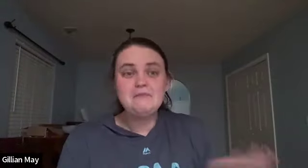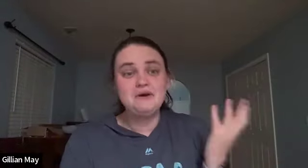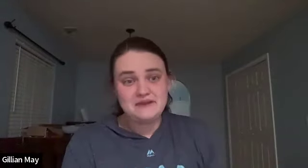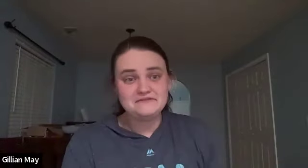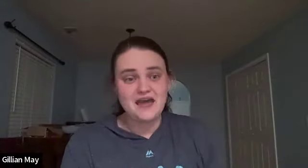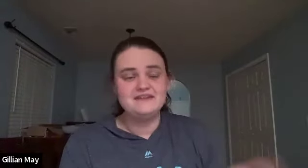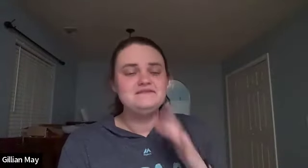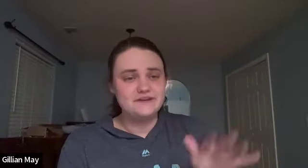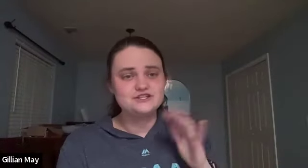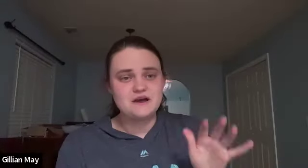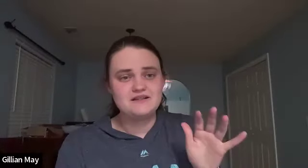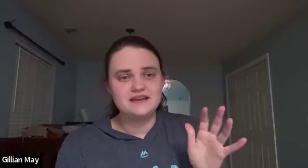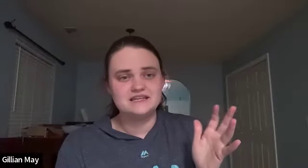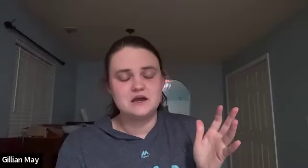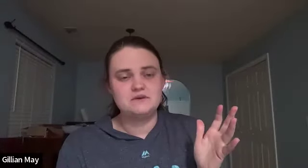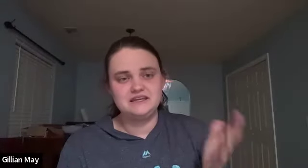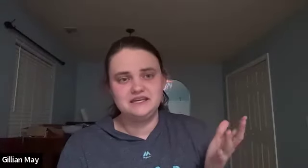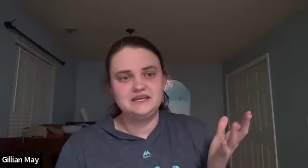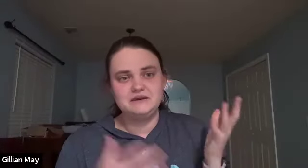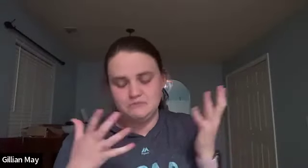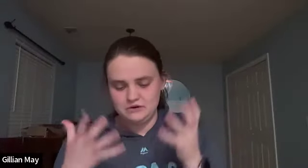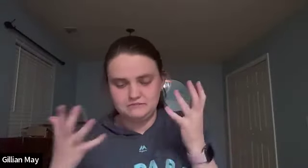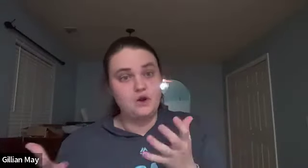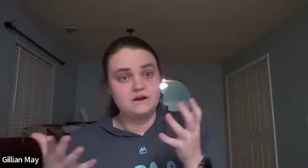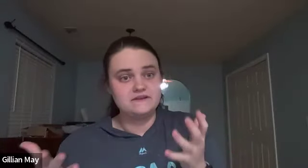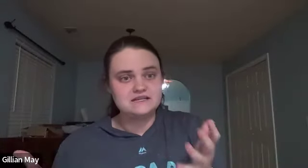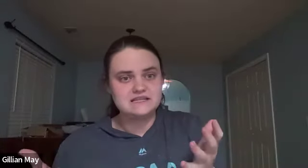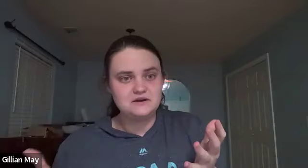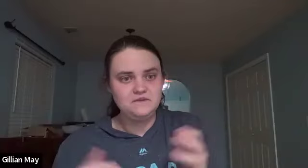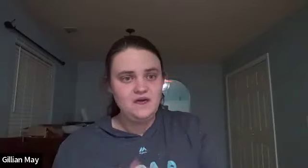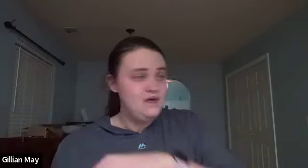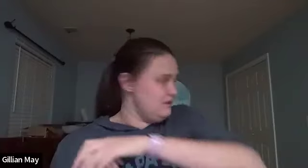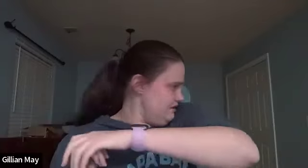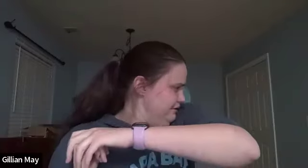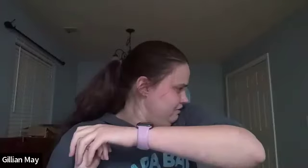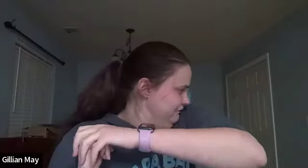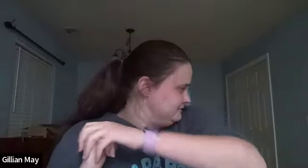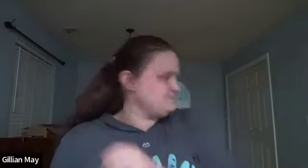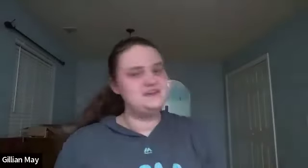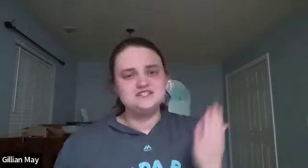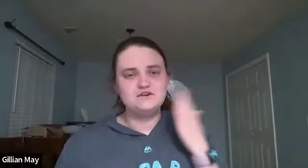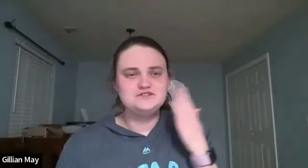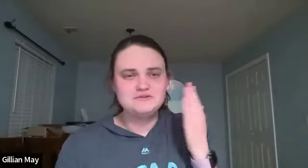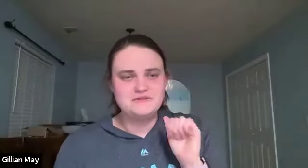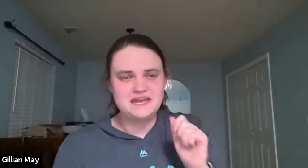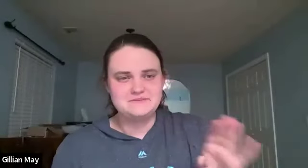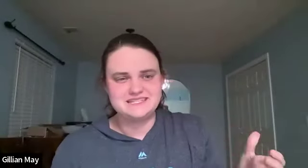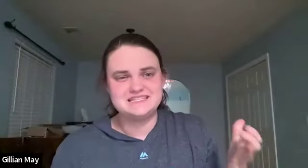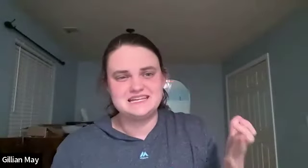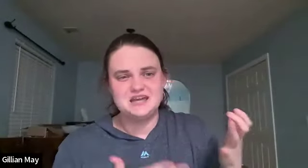But with that, finger spelling is a key important part of ASL. So if you don't know the ABCs, it's kind